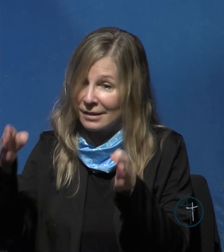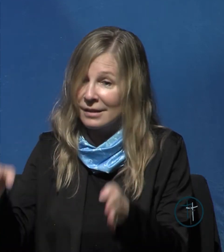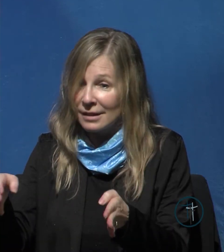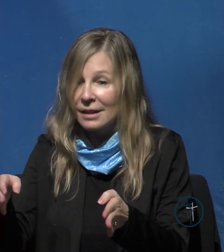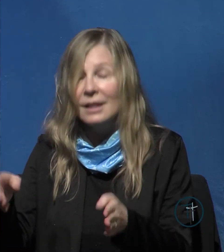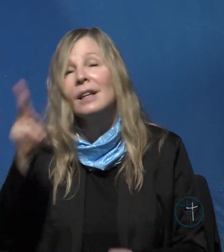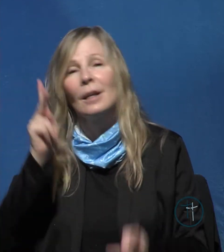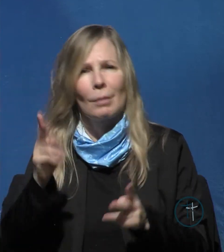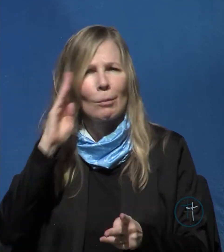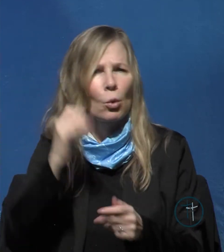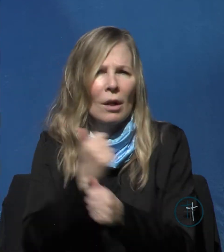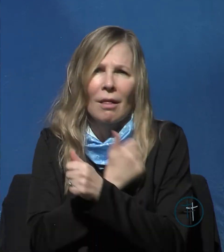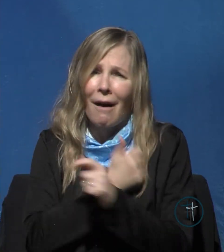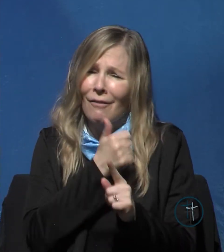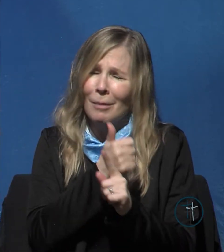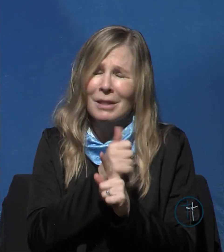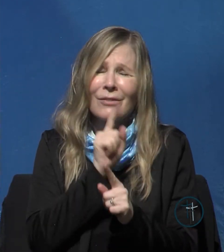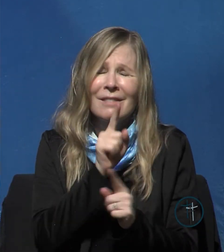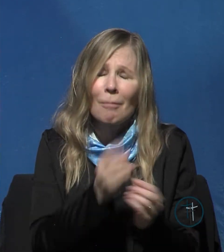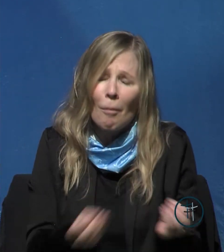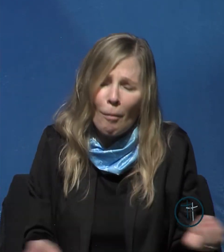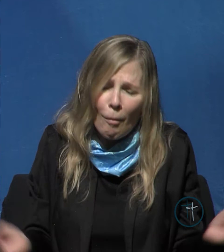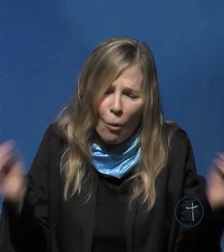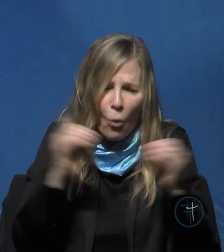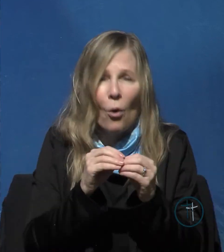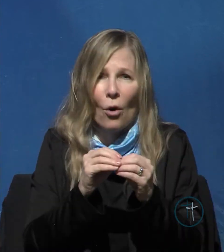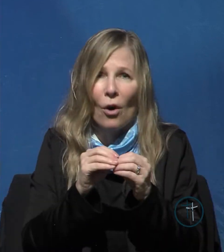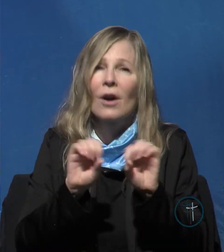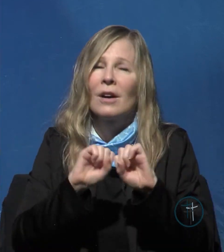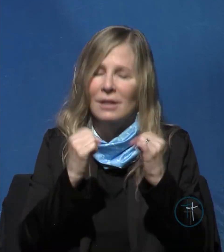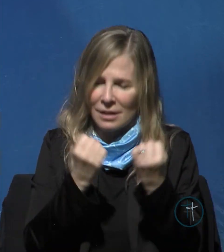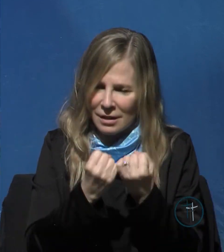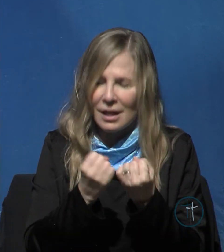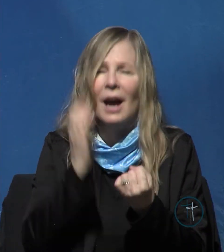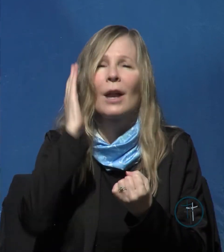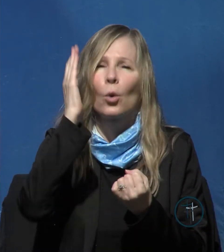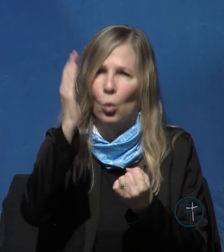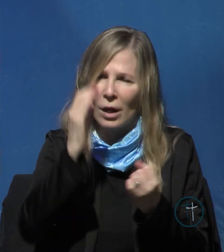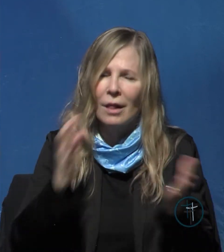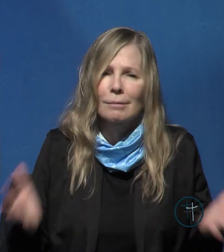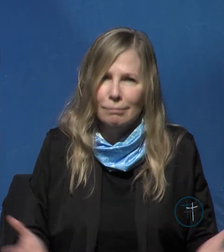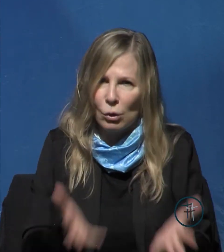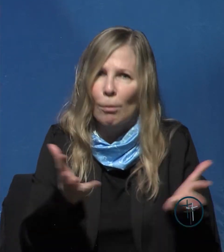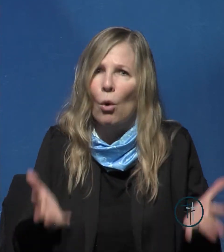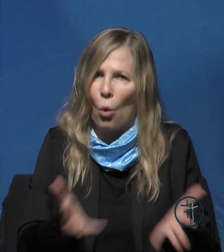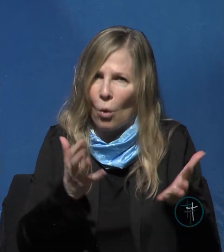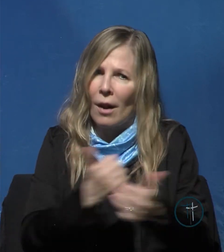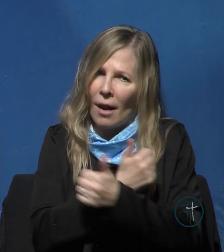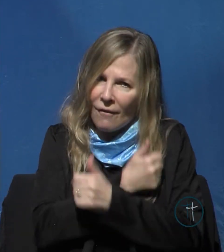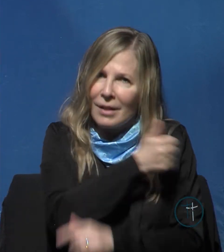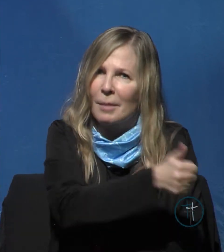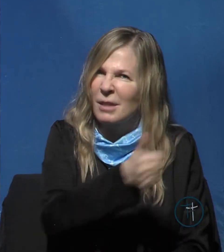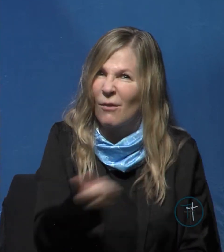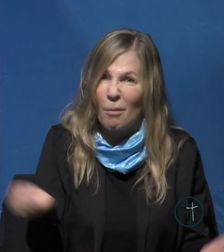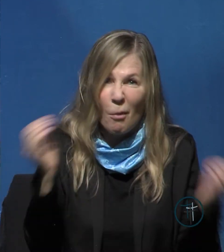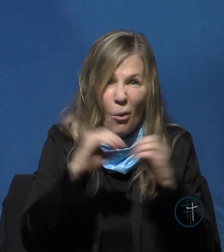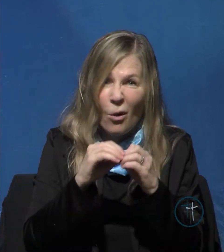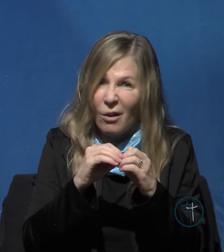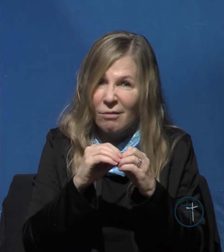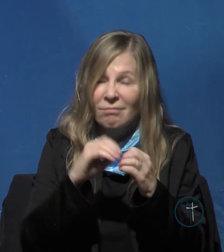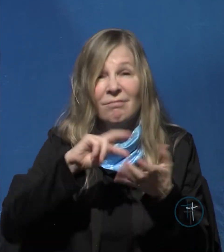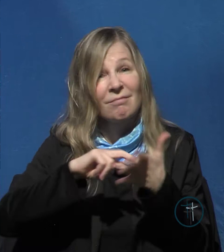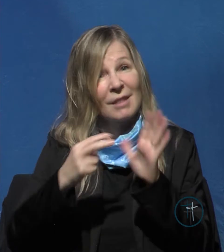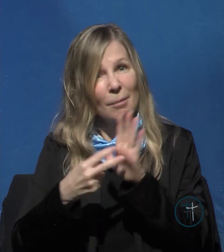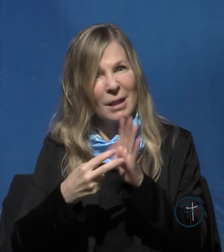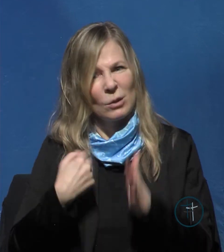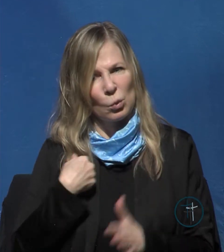men are going to be lovers of self even more. Society is going to promote loving self even more, which means as